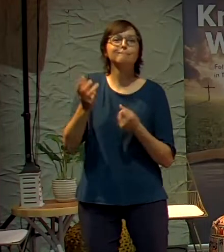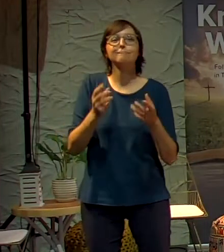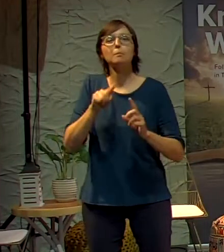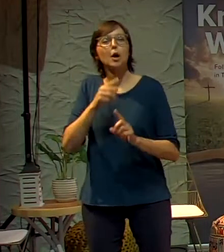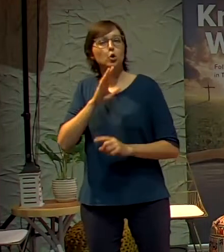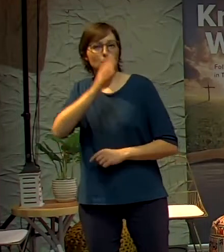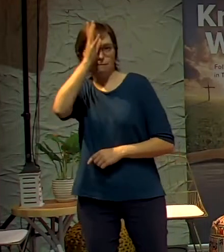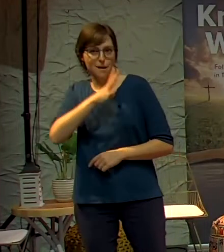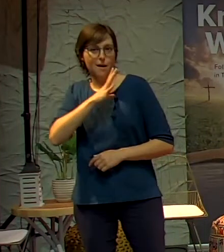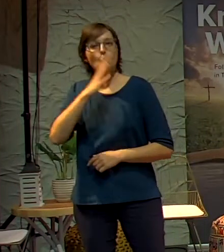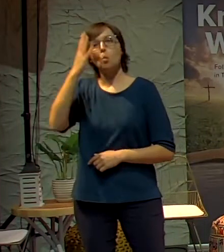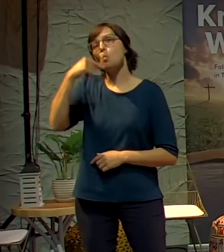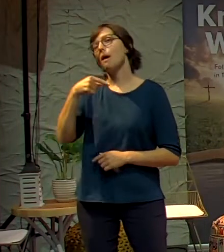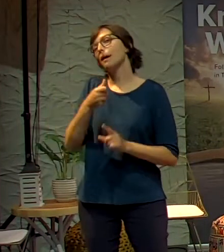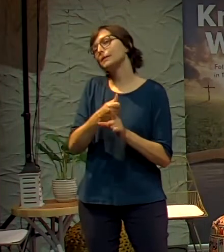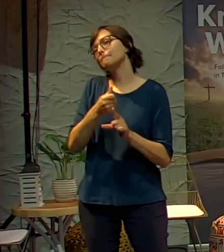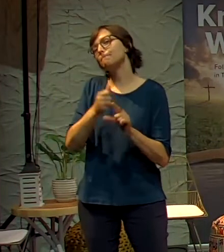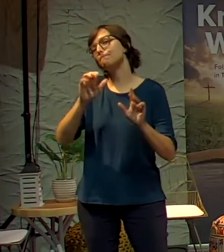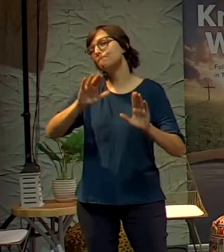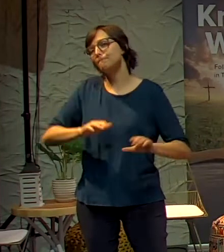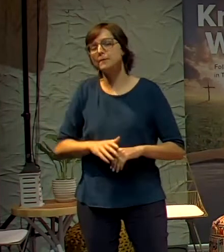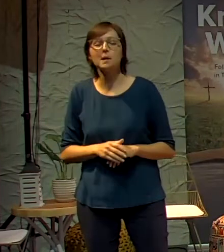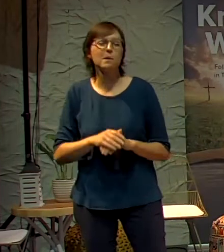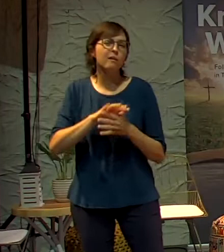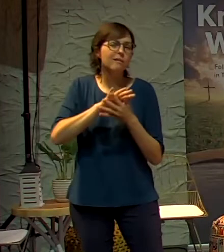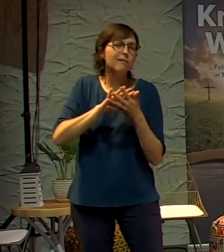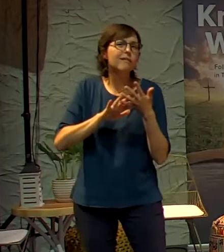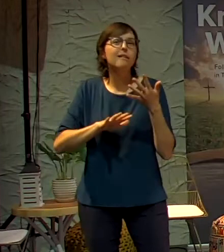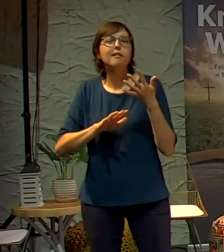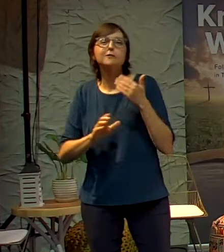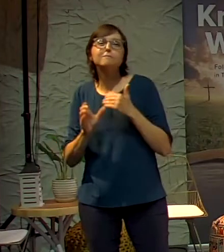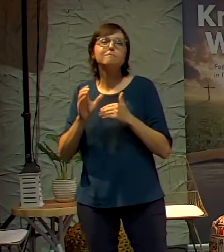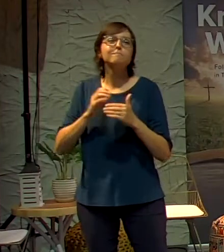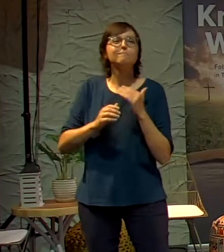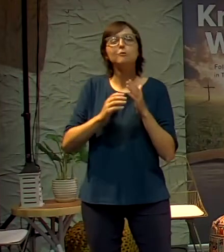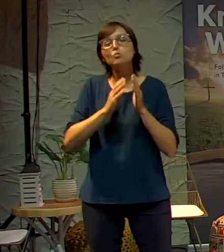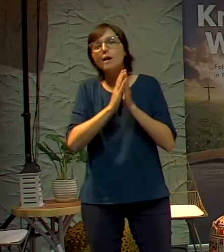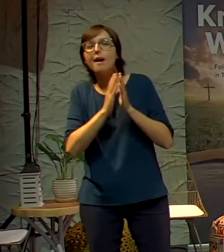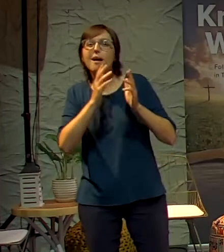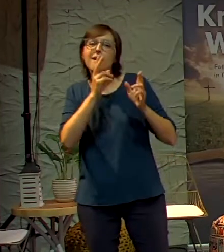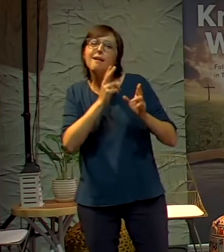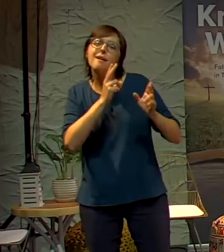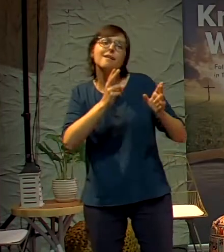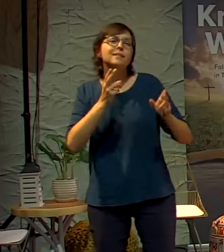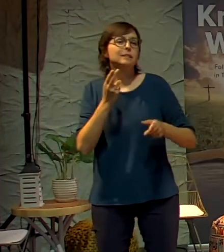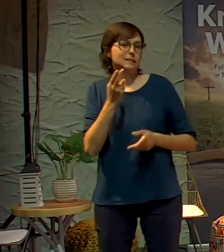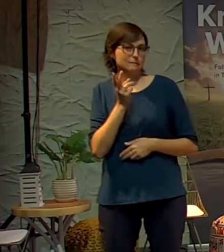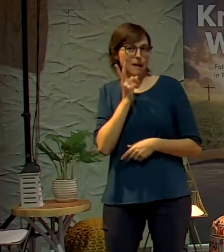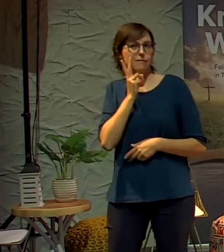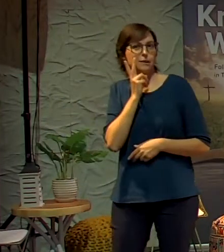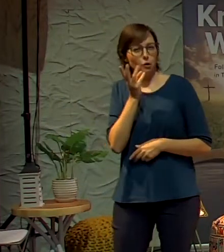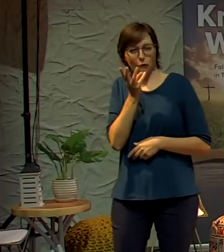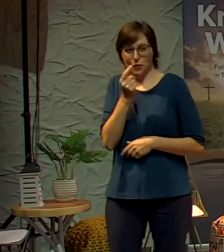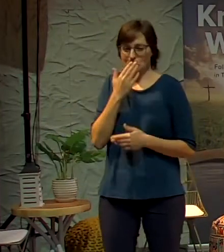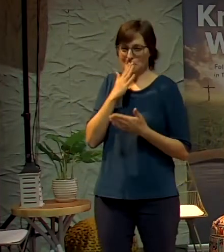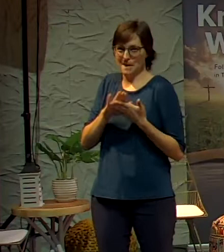why he's awesome. And all these things, you know, it just piles up praise. And like, I've seen a few bad ones, but this is one of the